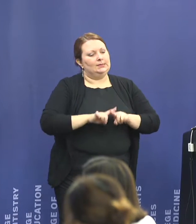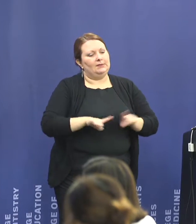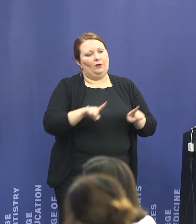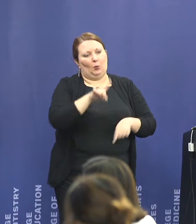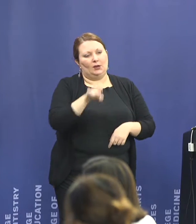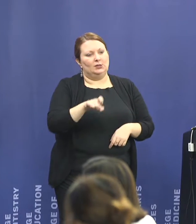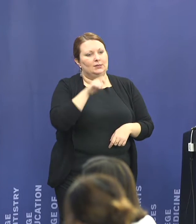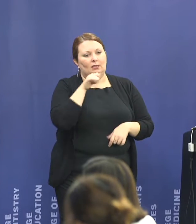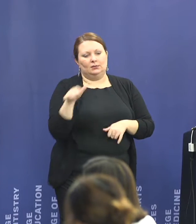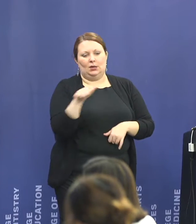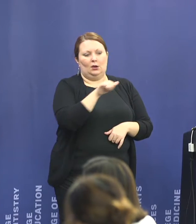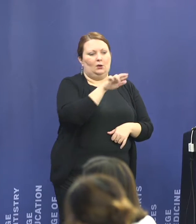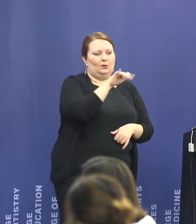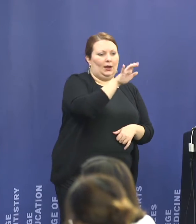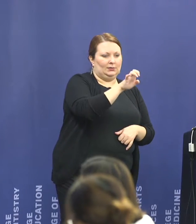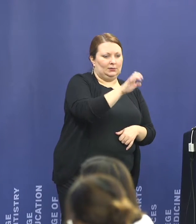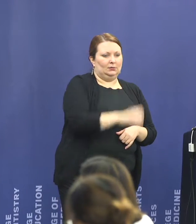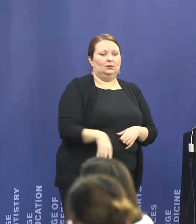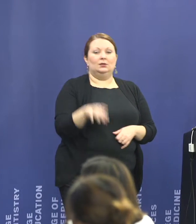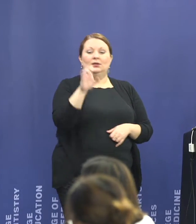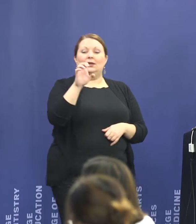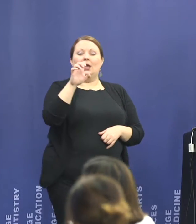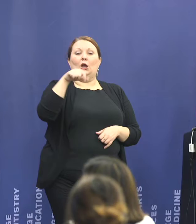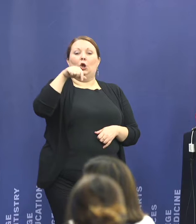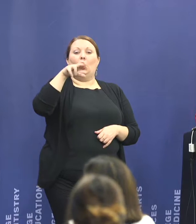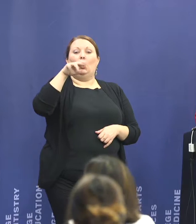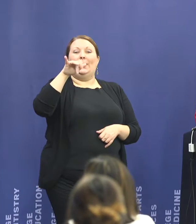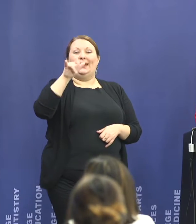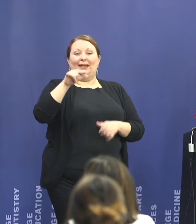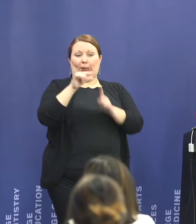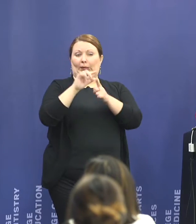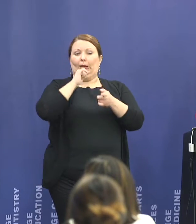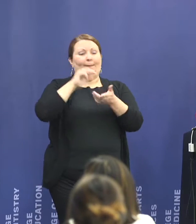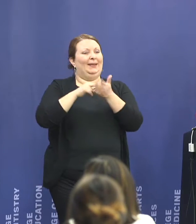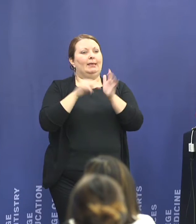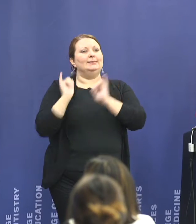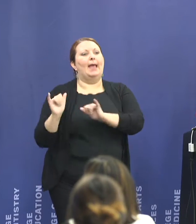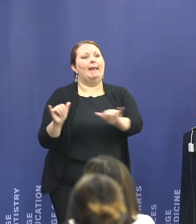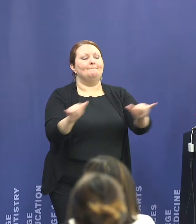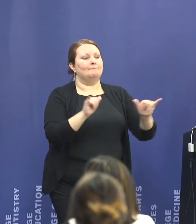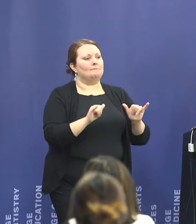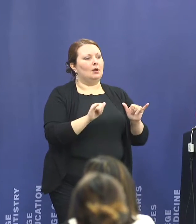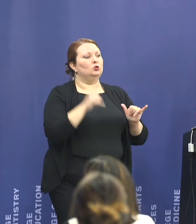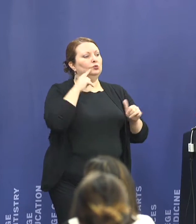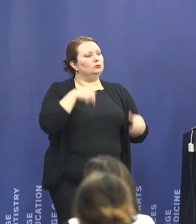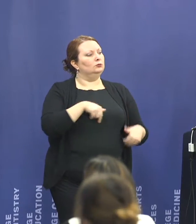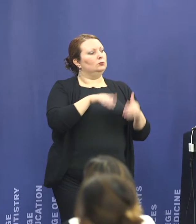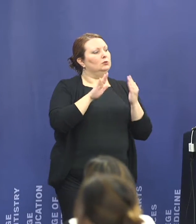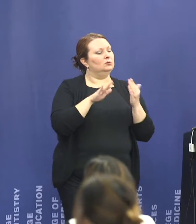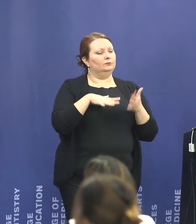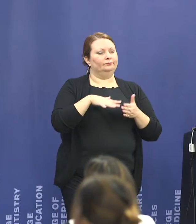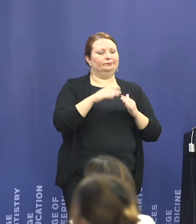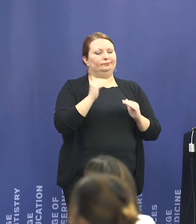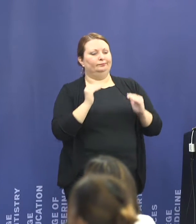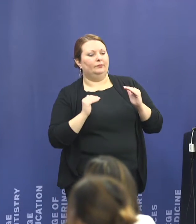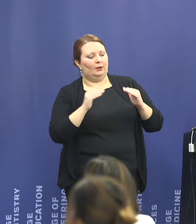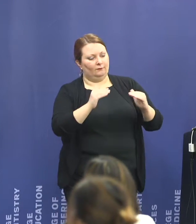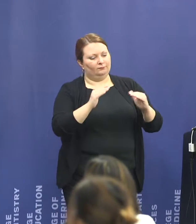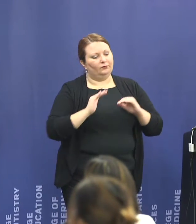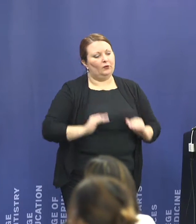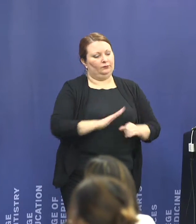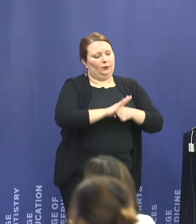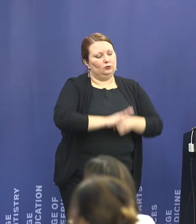race. Equity does not meet the same. So in order to address vulnerable communities and Hispanic communities,